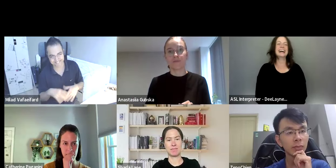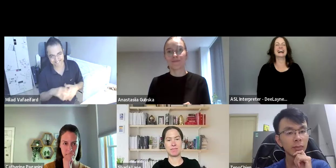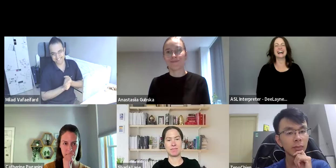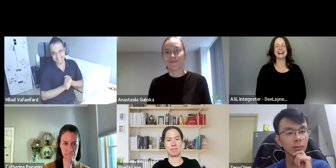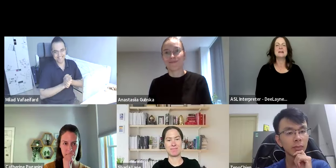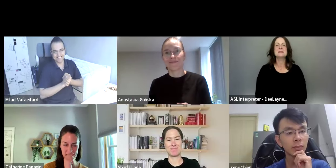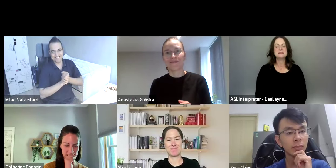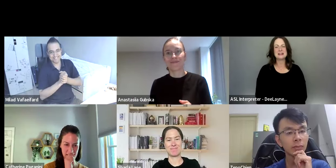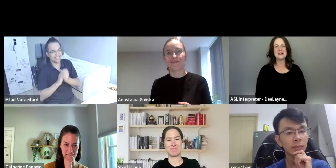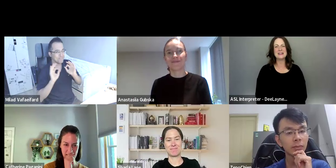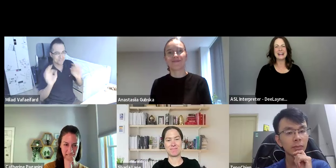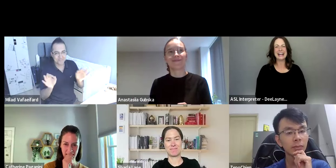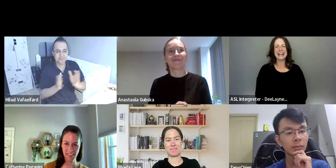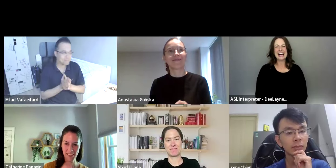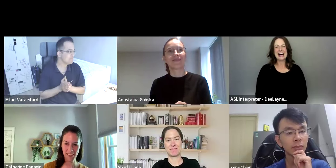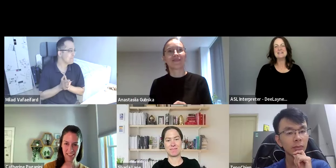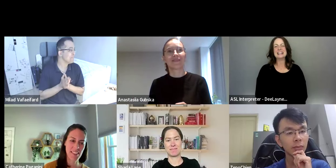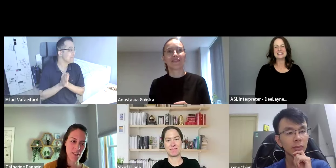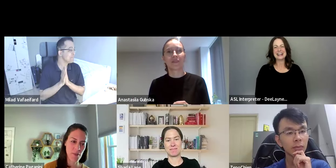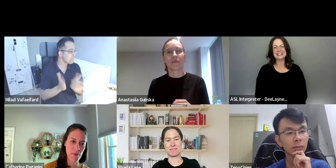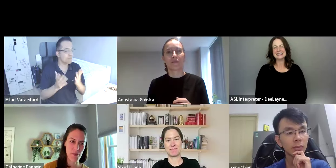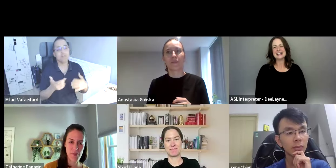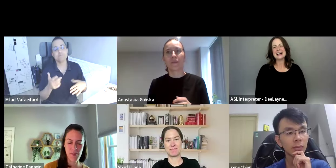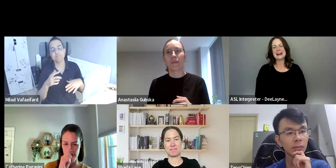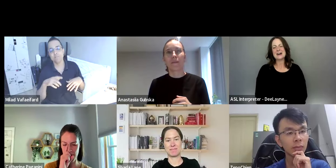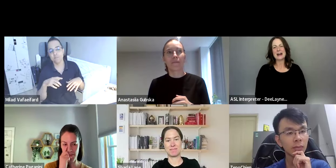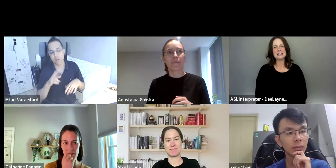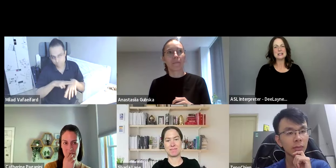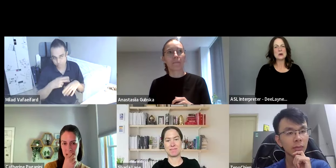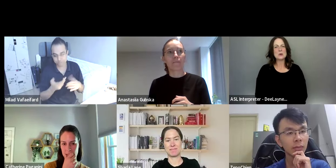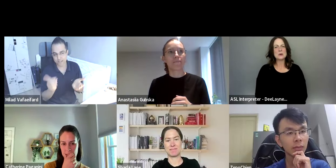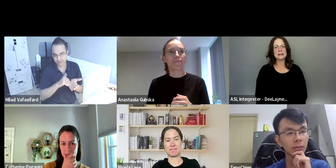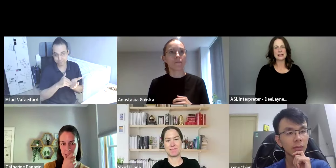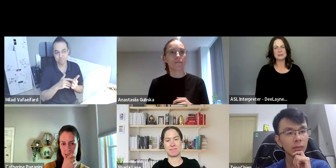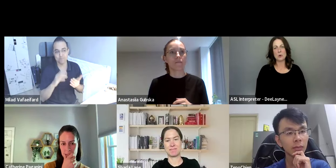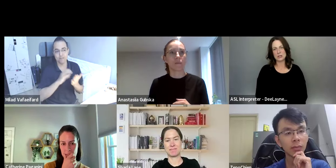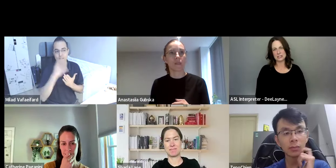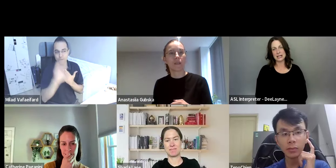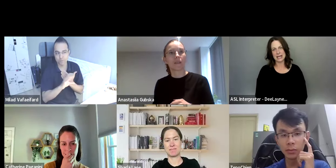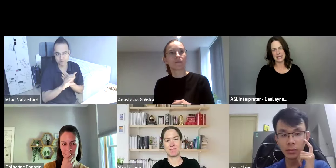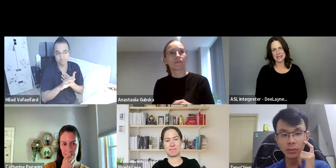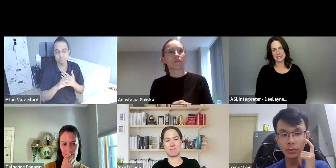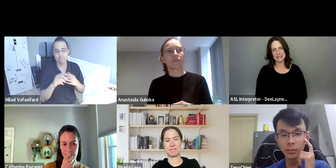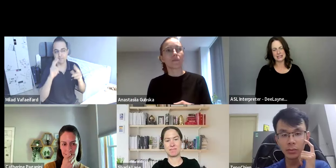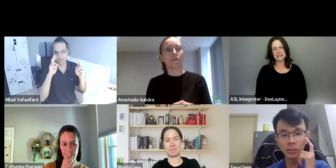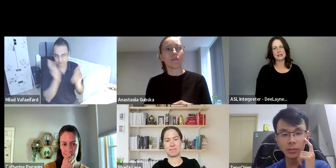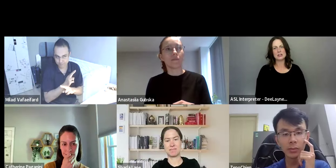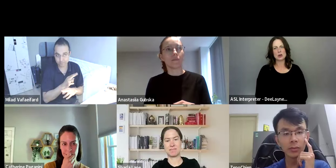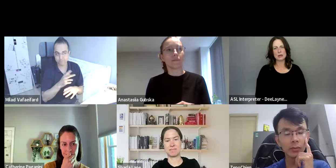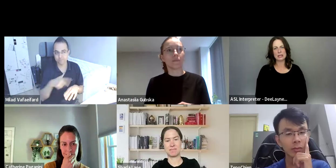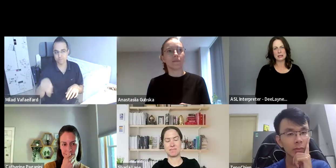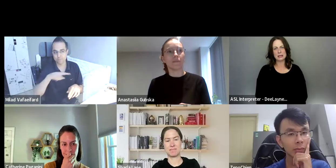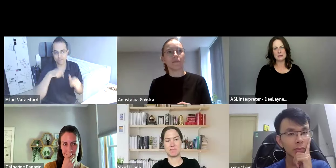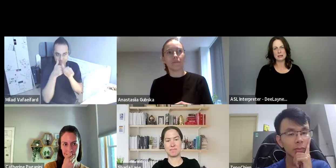appropriately. So, anyway, all right, so of course, again,